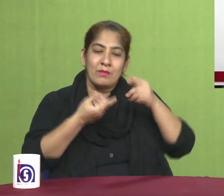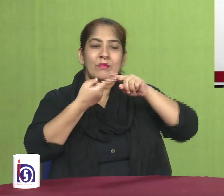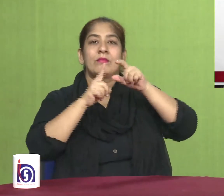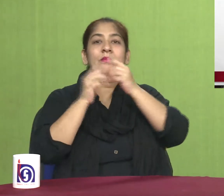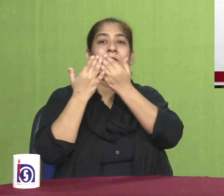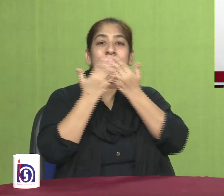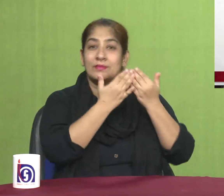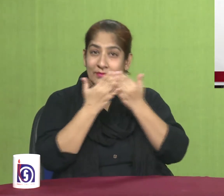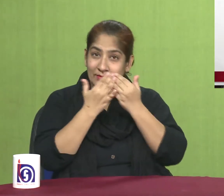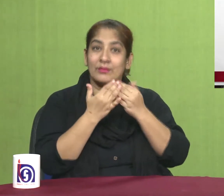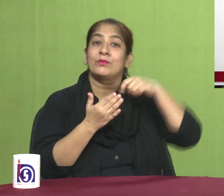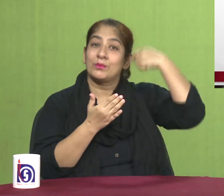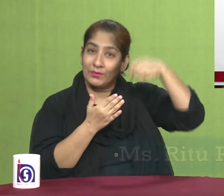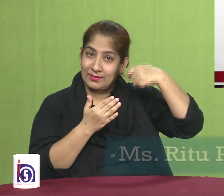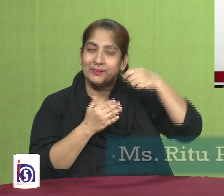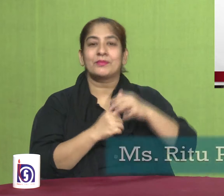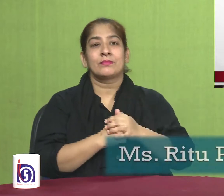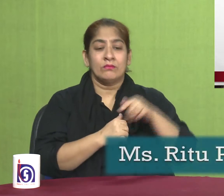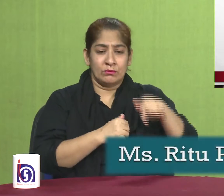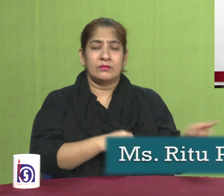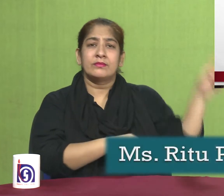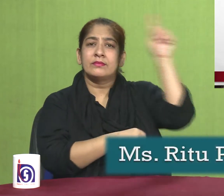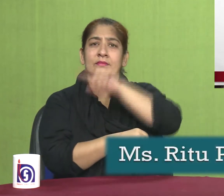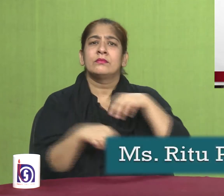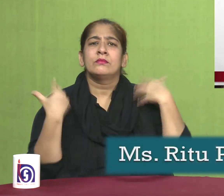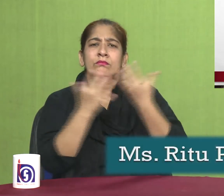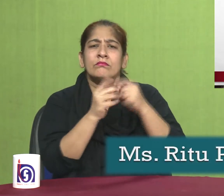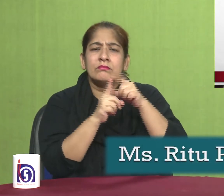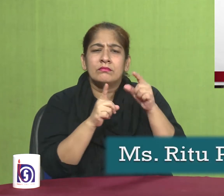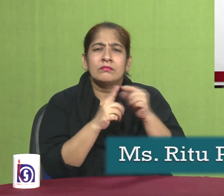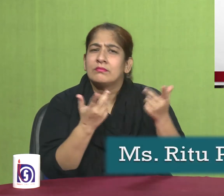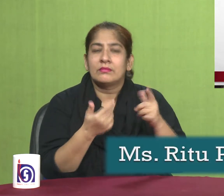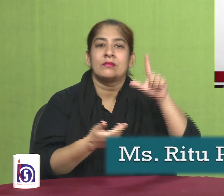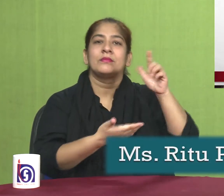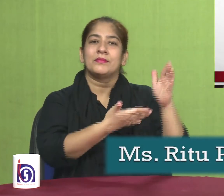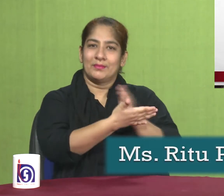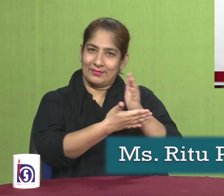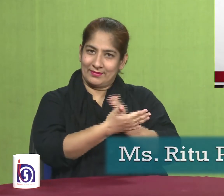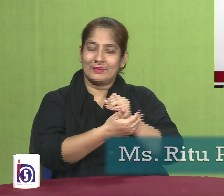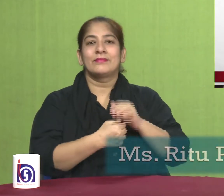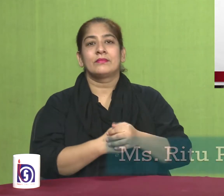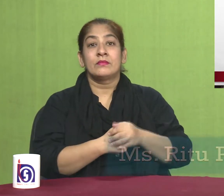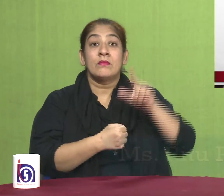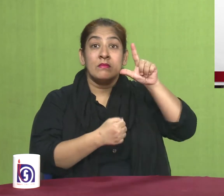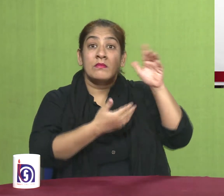welcome you in this educational video. Today we are doing lesson number 15.